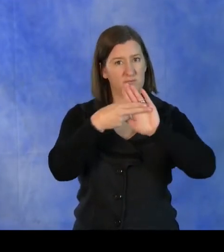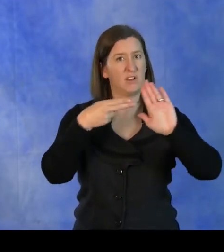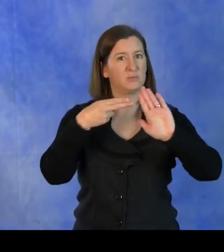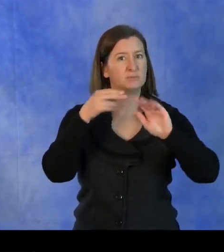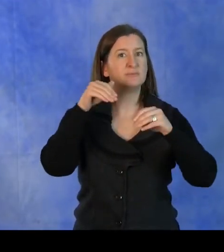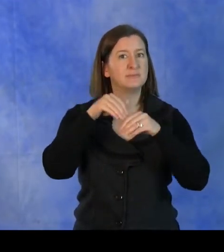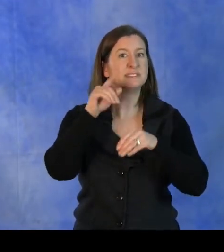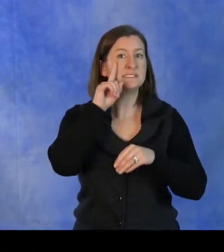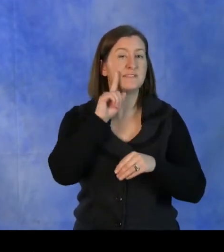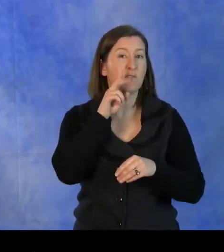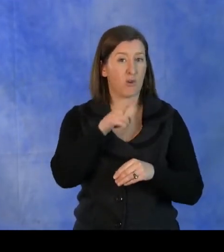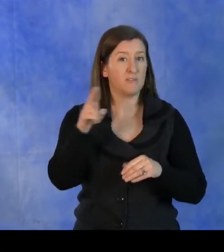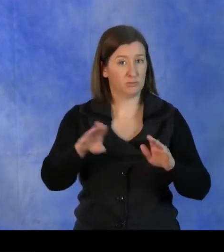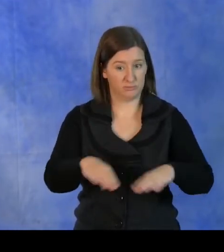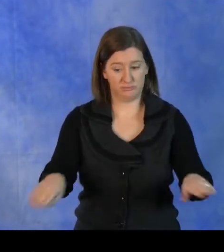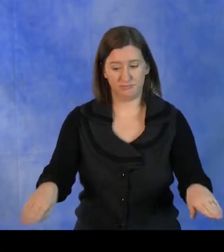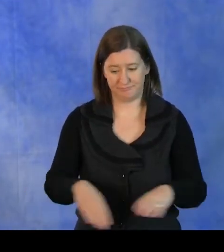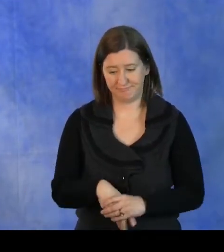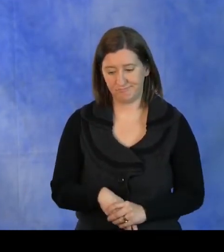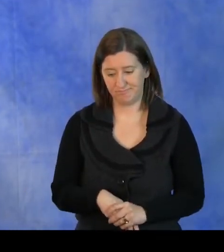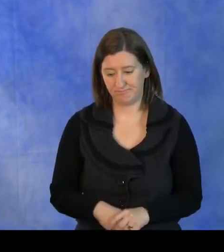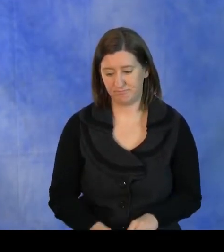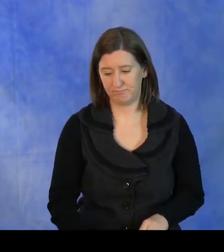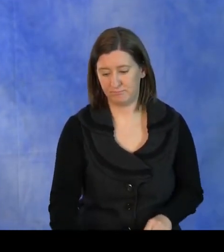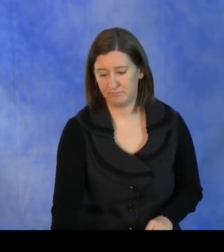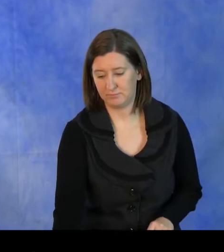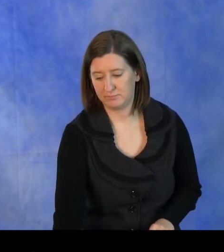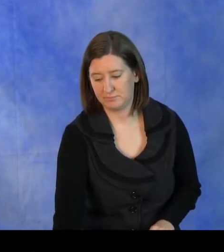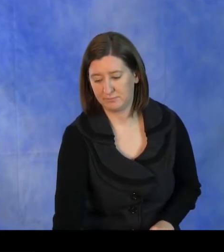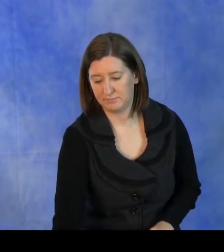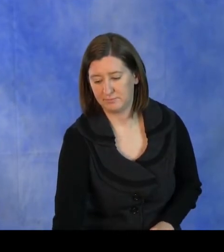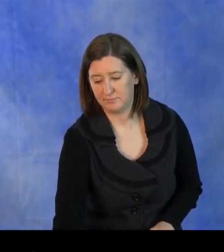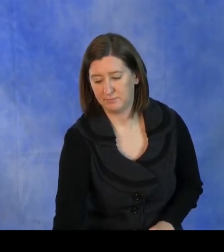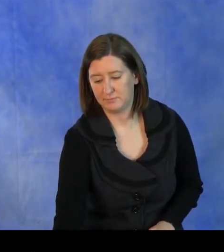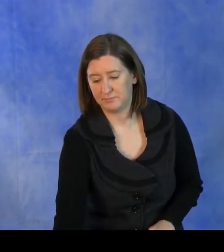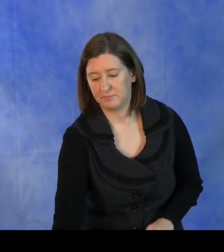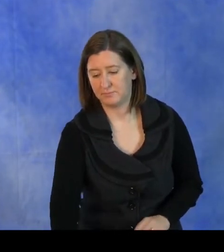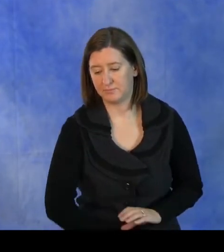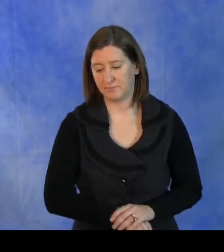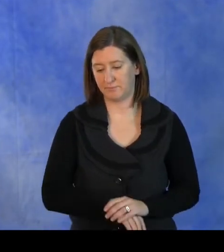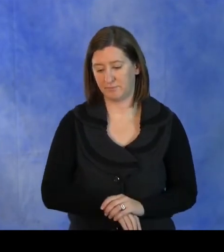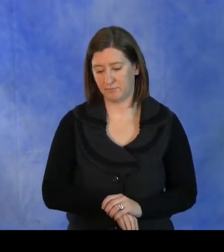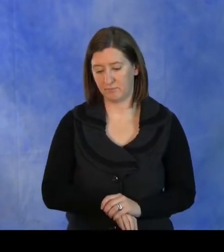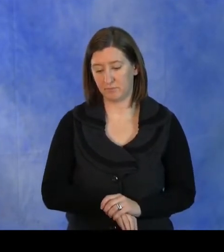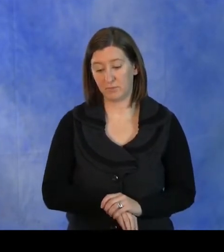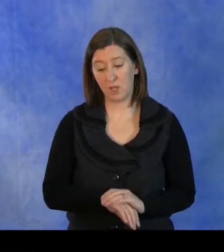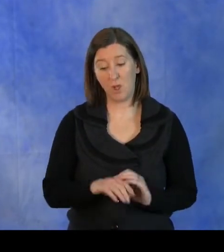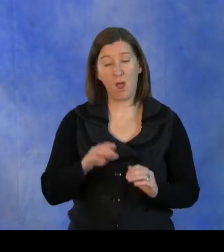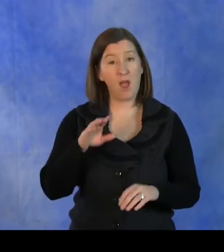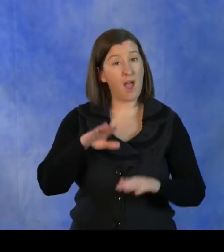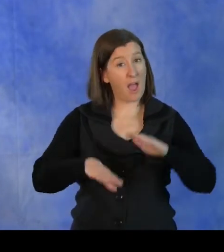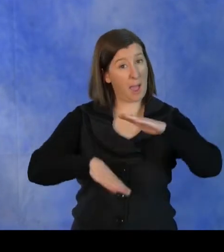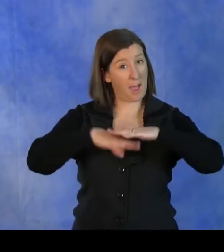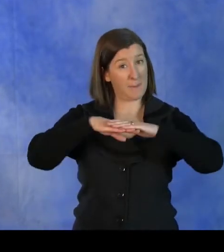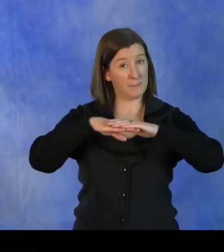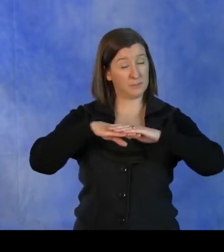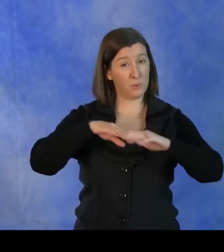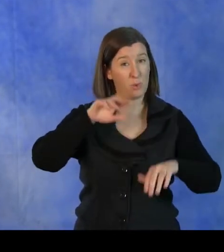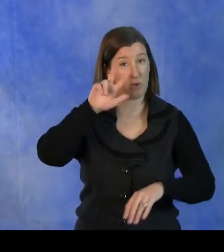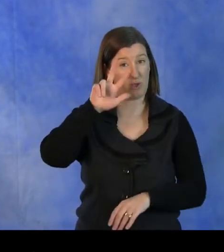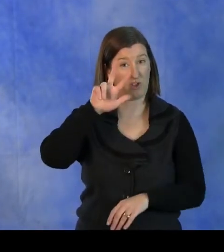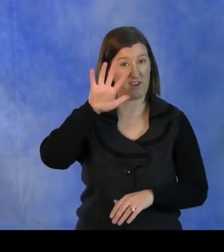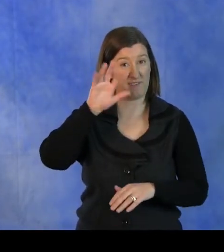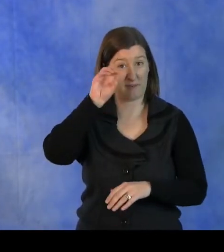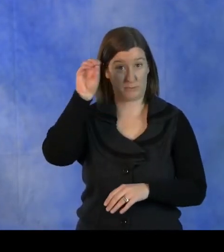they found more diagnosis of that disease with deaf children.